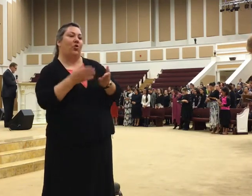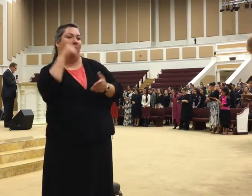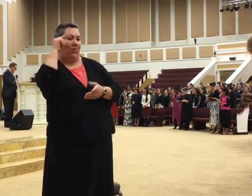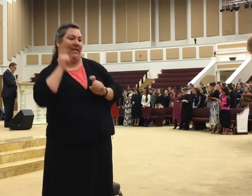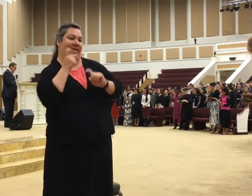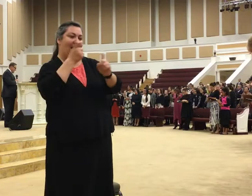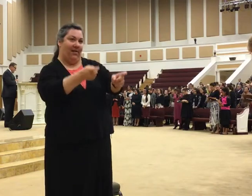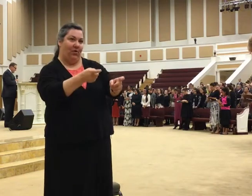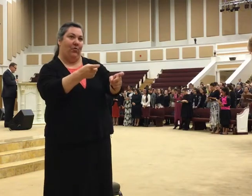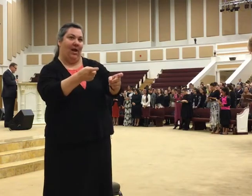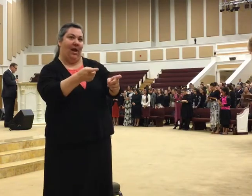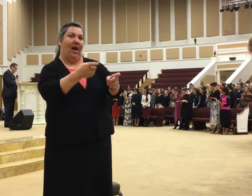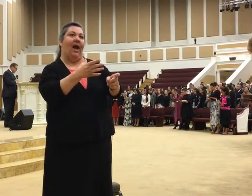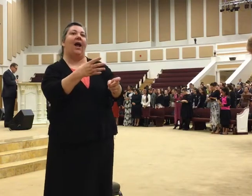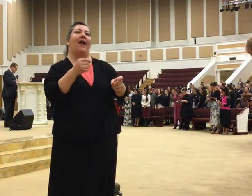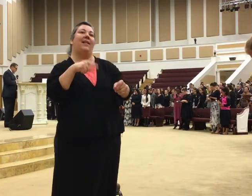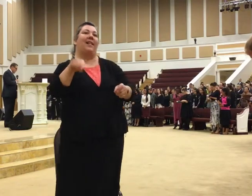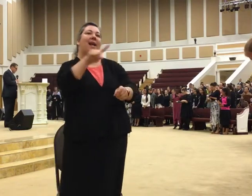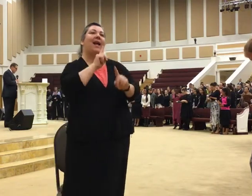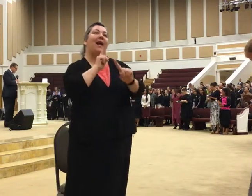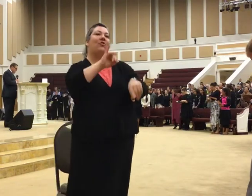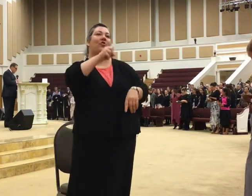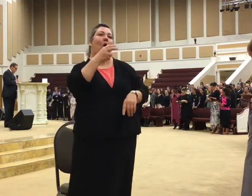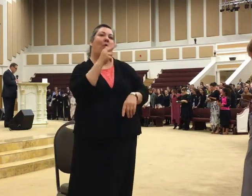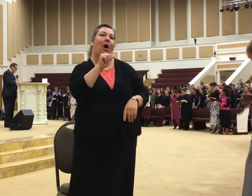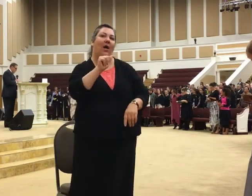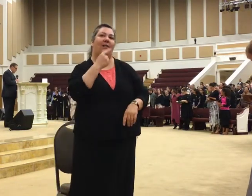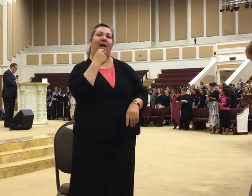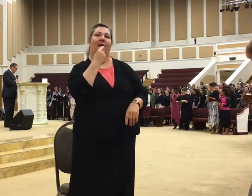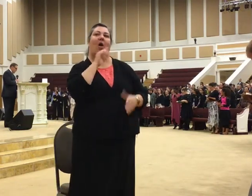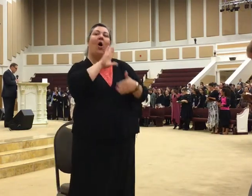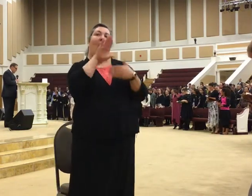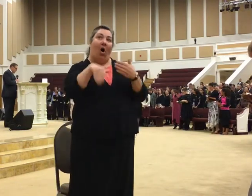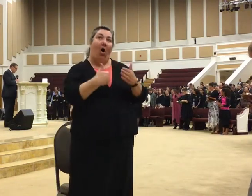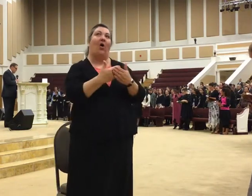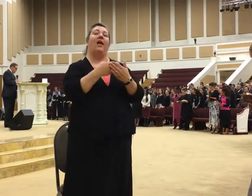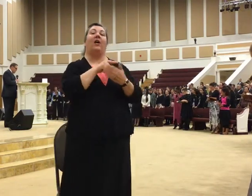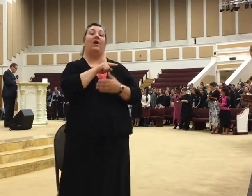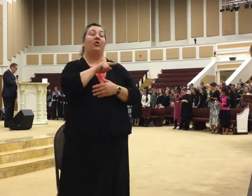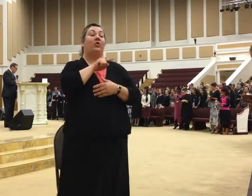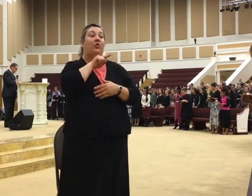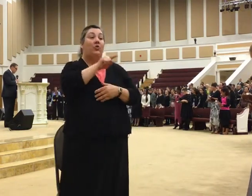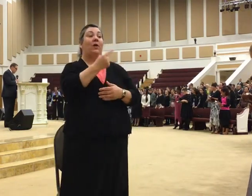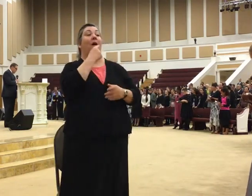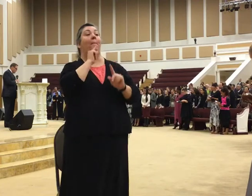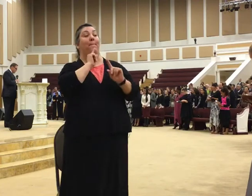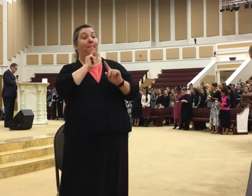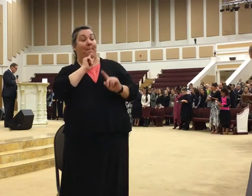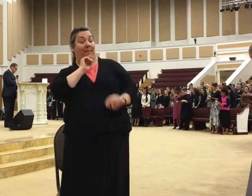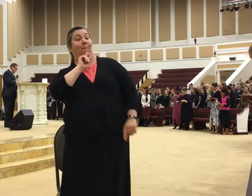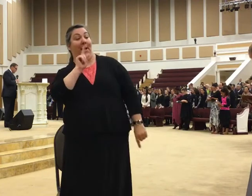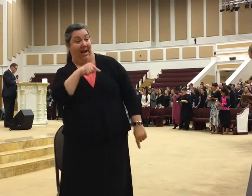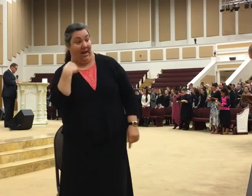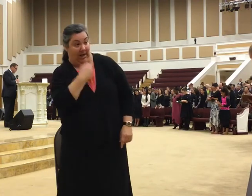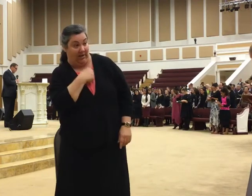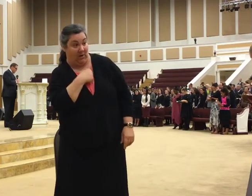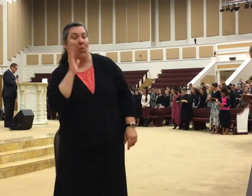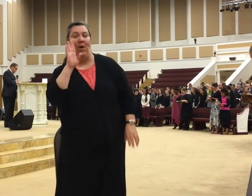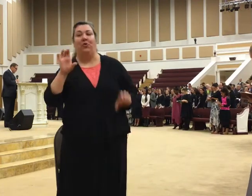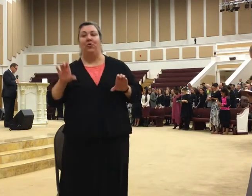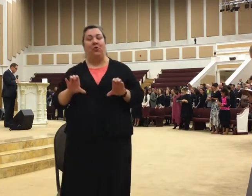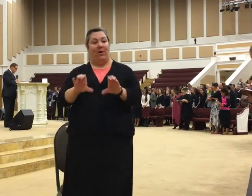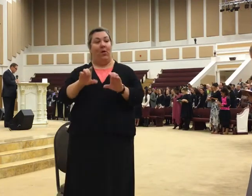sunrising. And they answered Joshua, saying, all that thou commandest we will do, and whithersoever